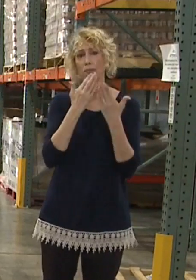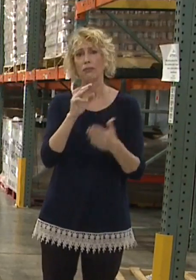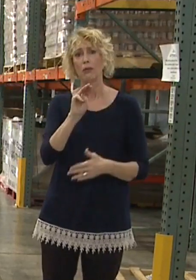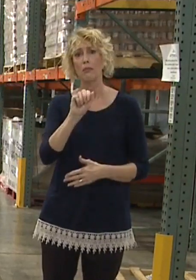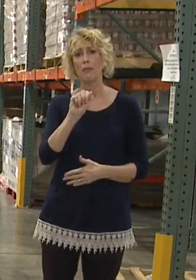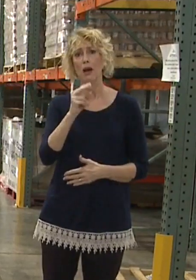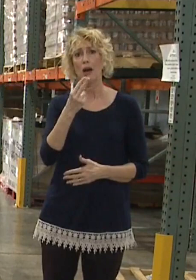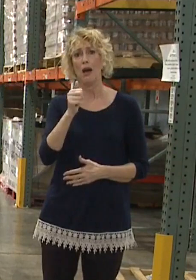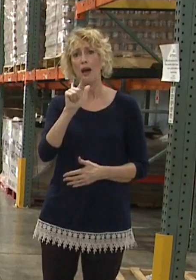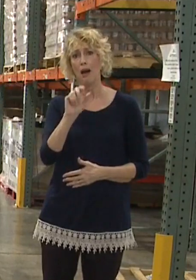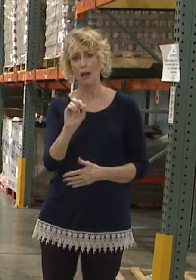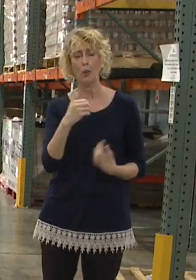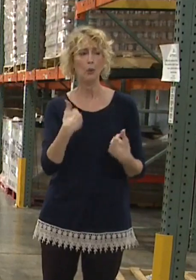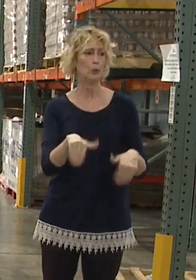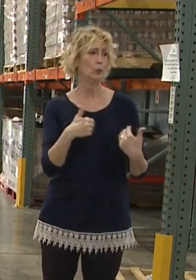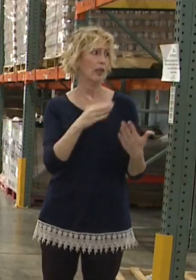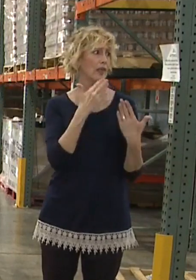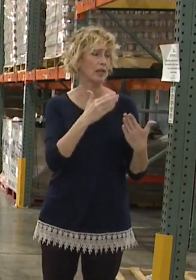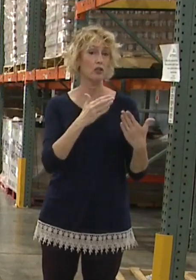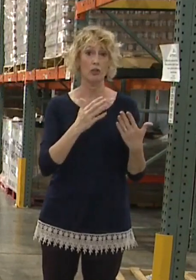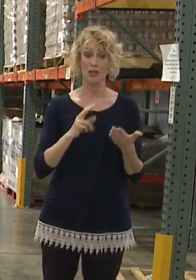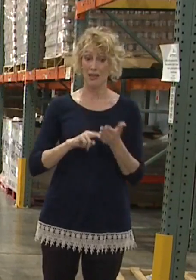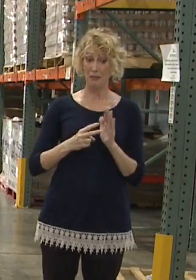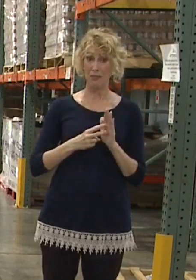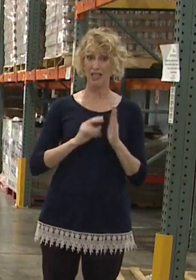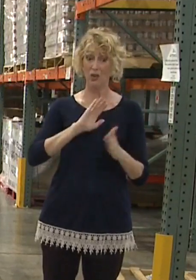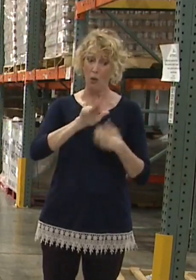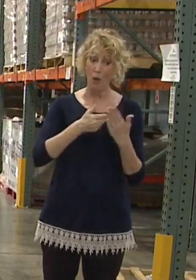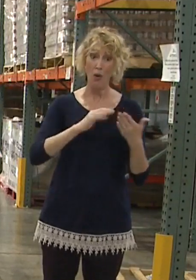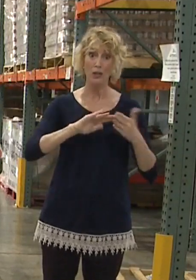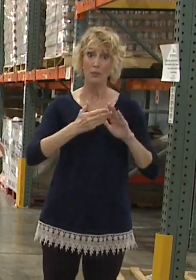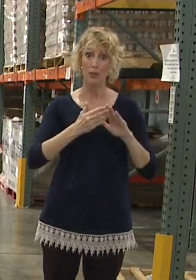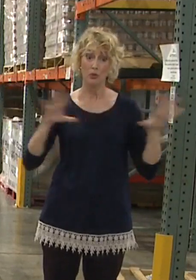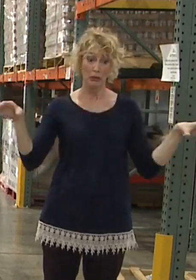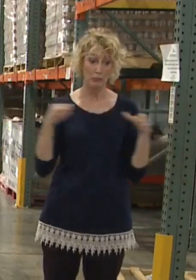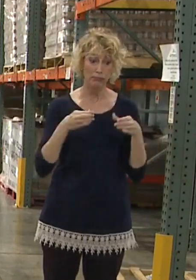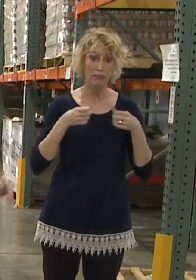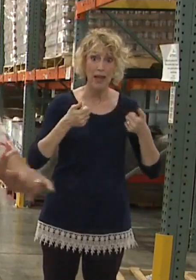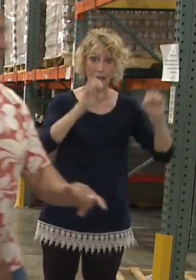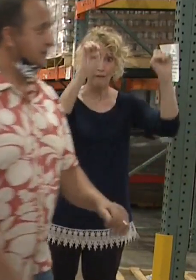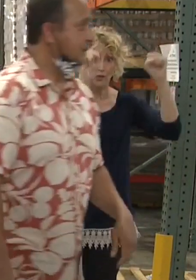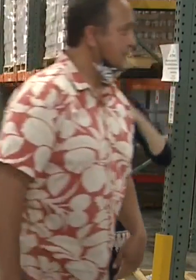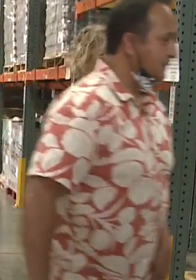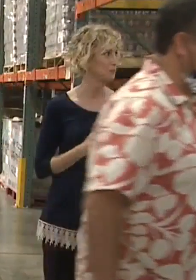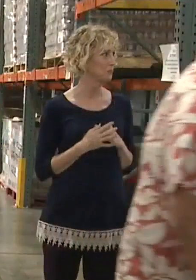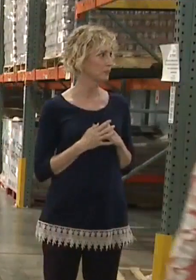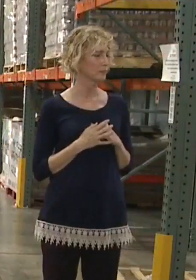them as well, because this is really taking a whole community effort. So, mahalo.